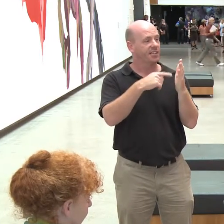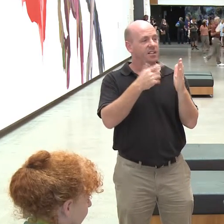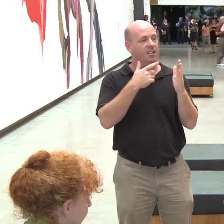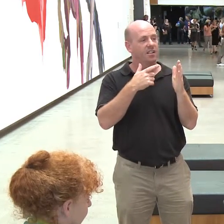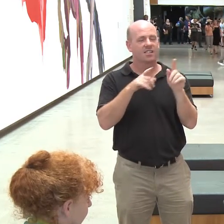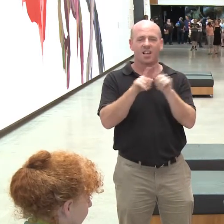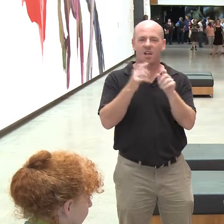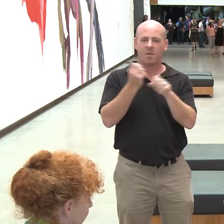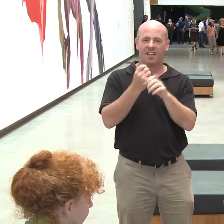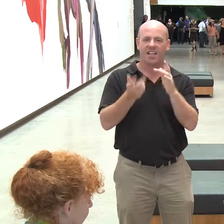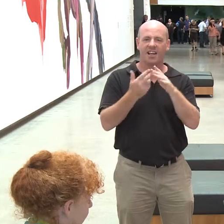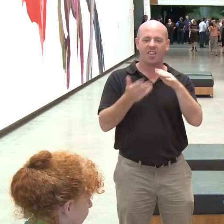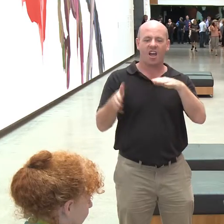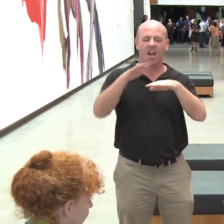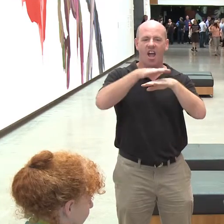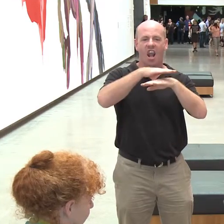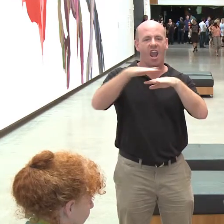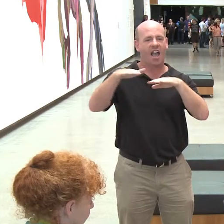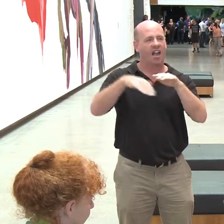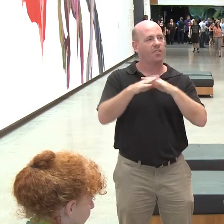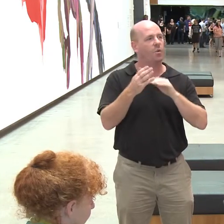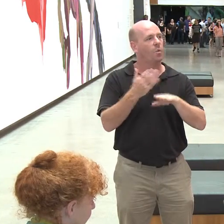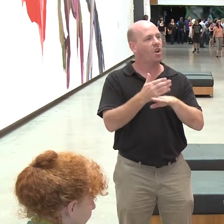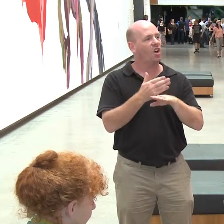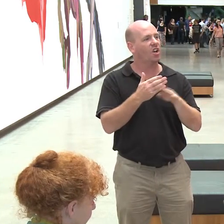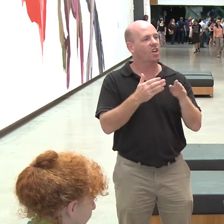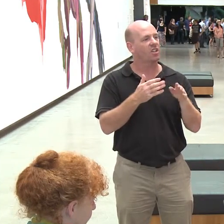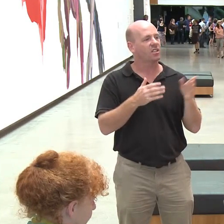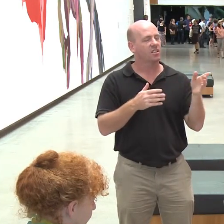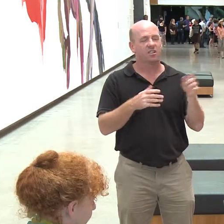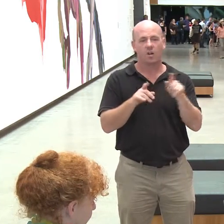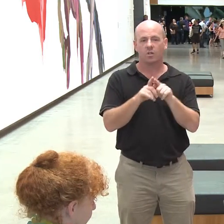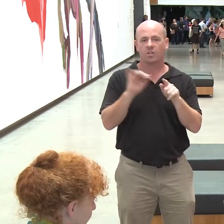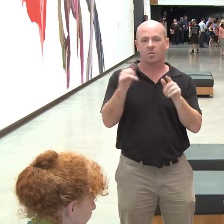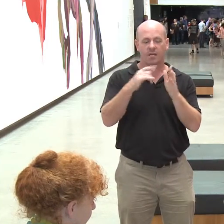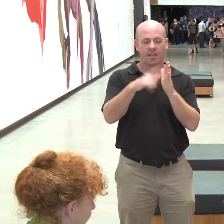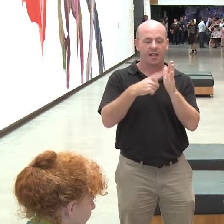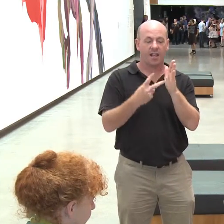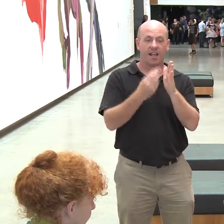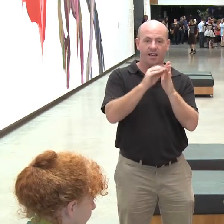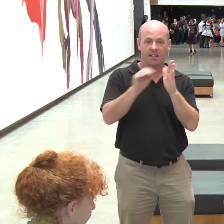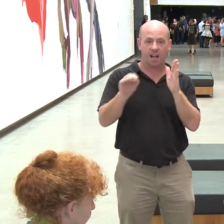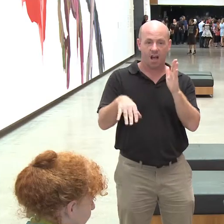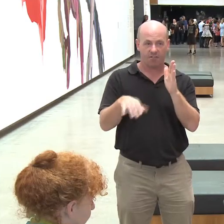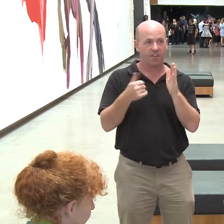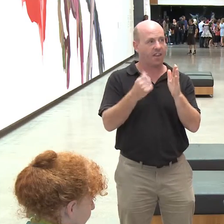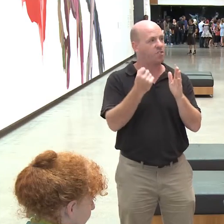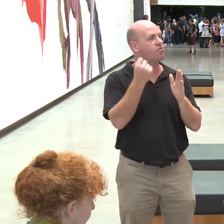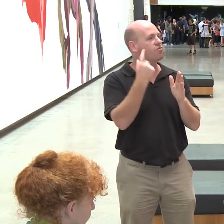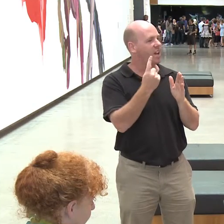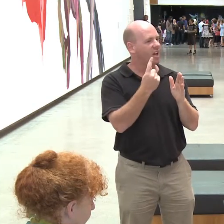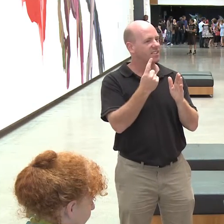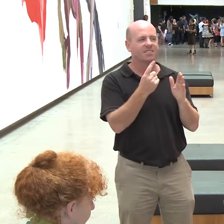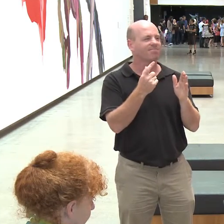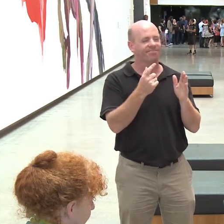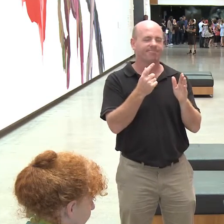creating an extra layer into the work, and also maybe cutting out circles and then really realizing that at